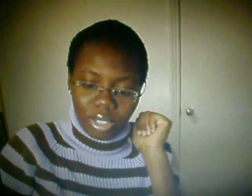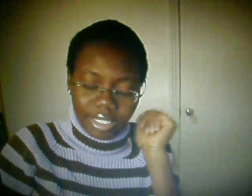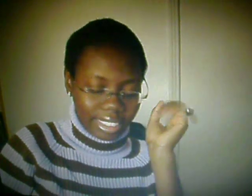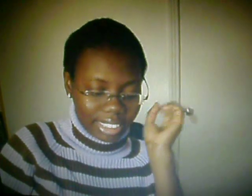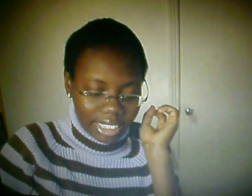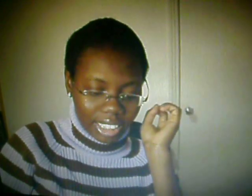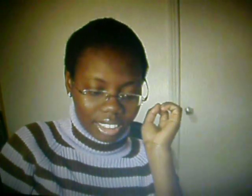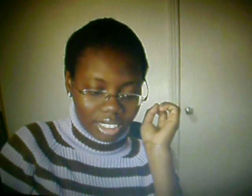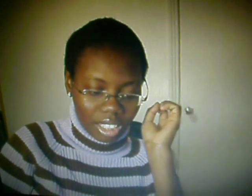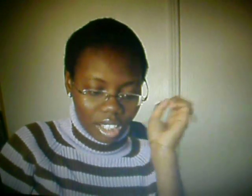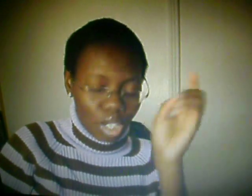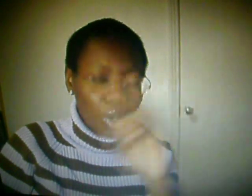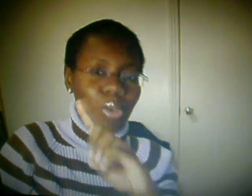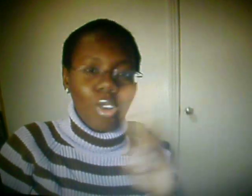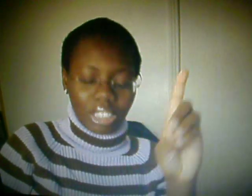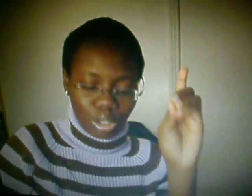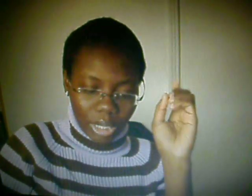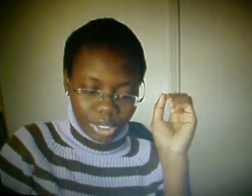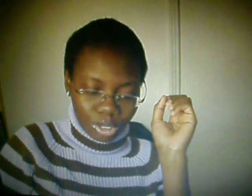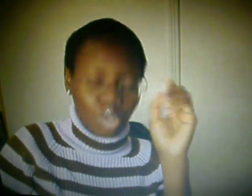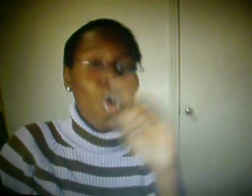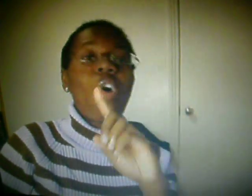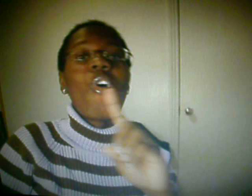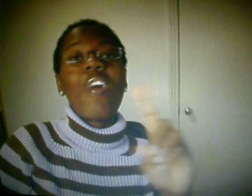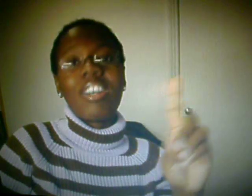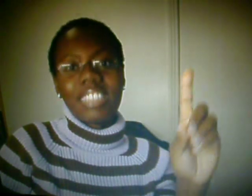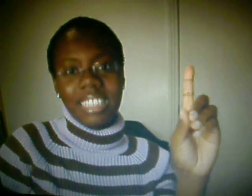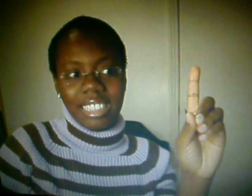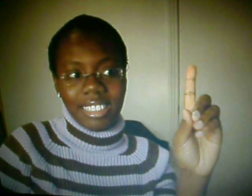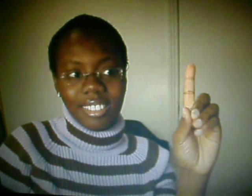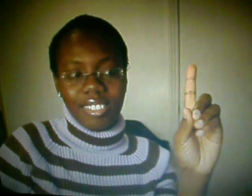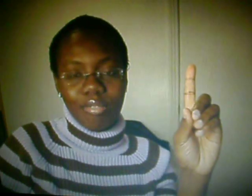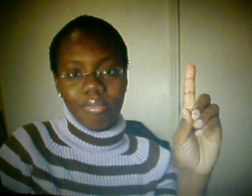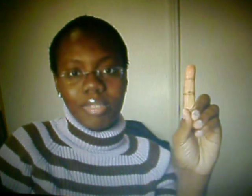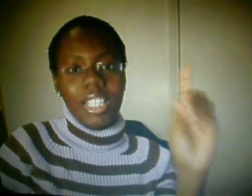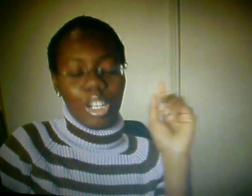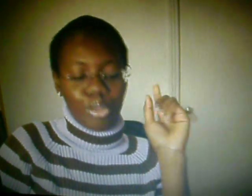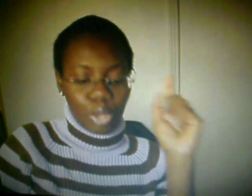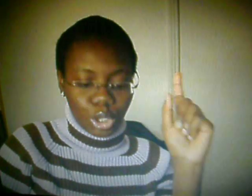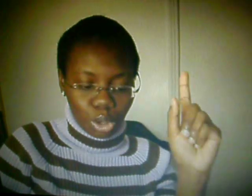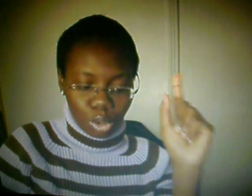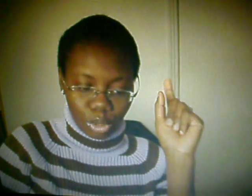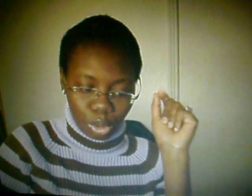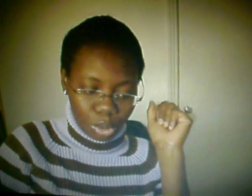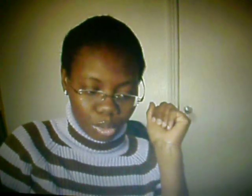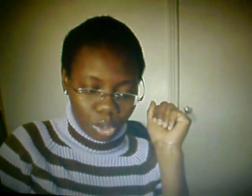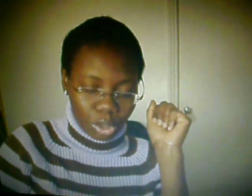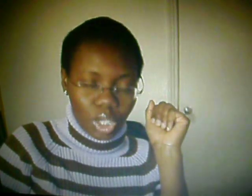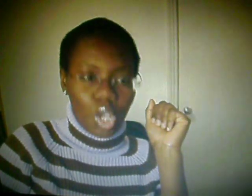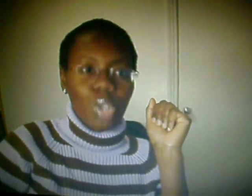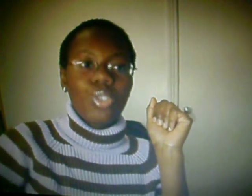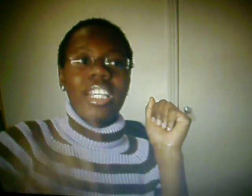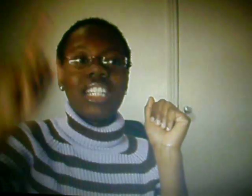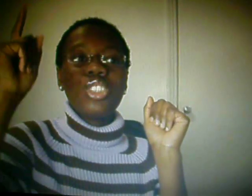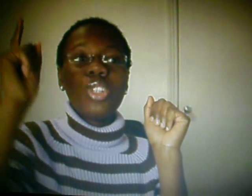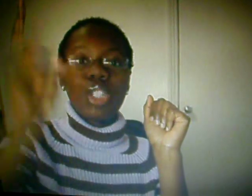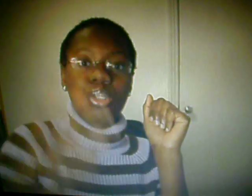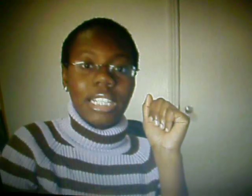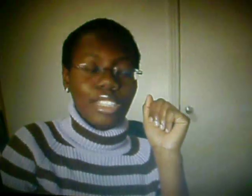and sisters, no one is righteous. All have seen and polished out of the glory of God. So there is nothing you can do.